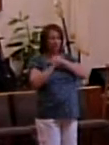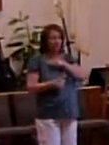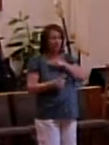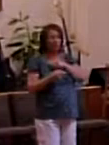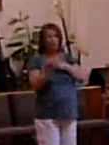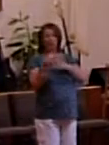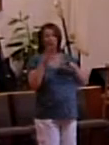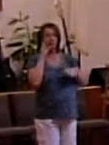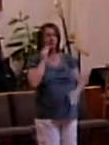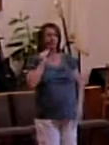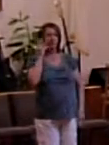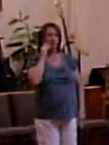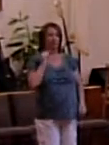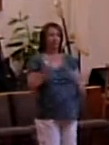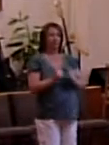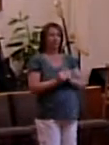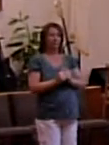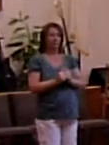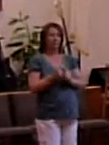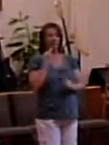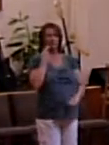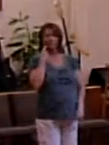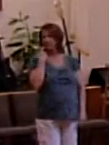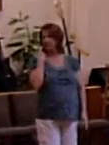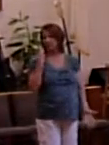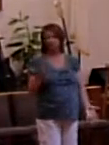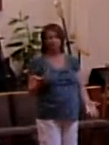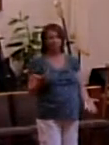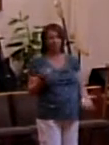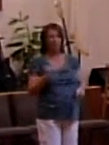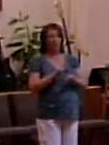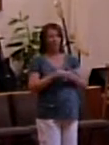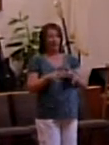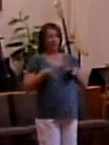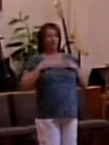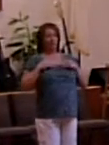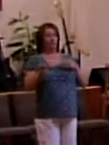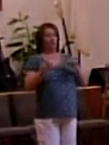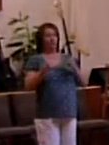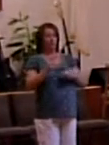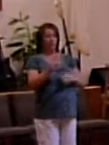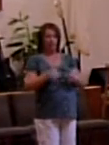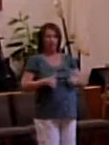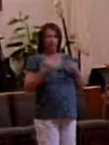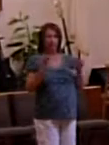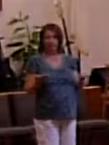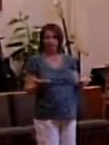are dealing with, the addiction that has taken over you.